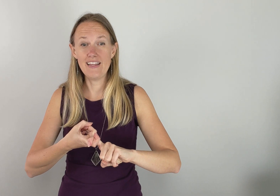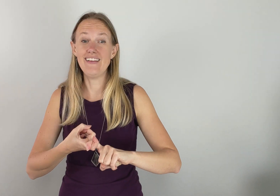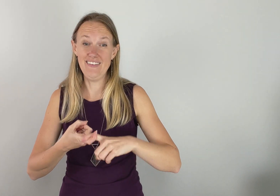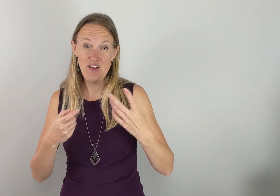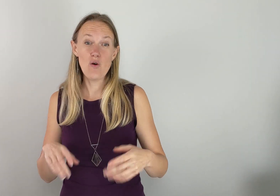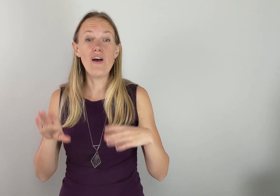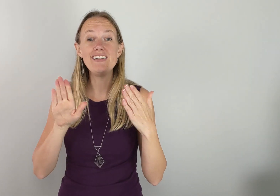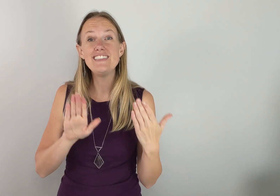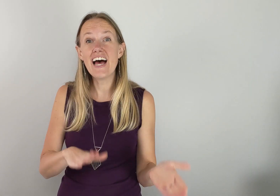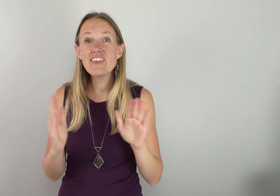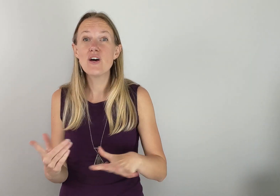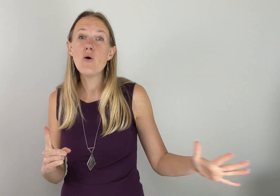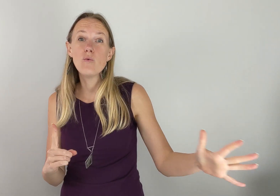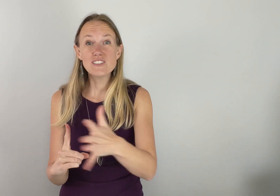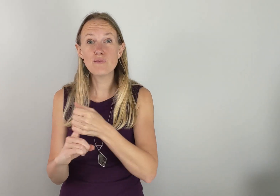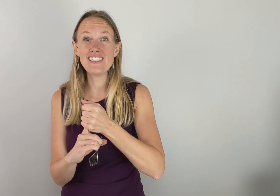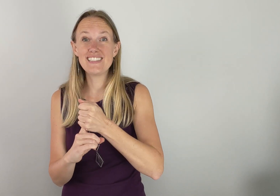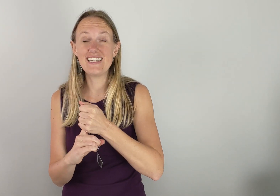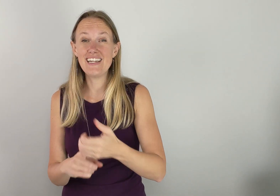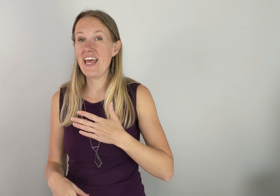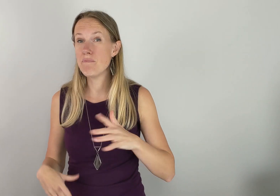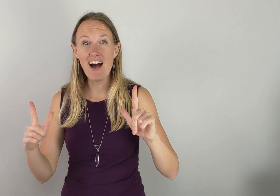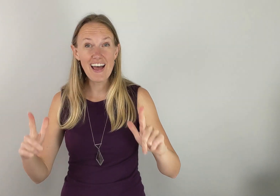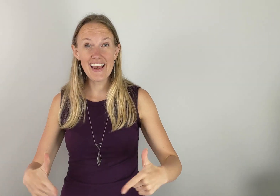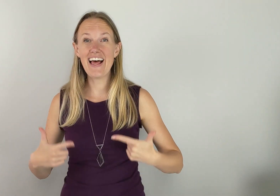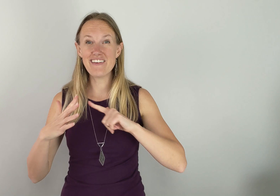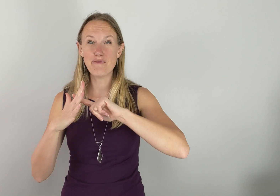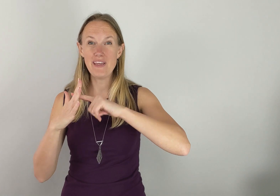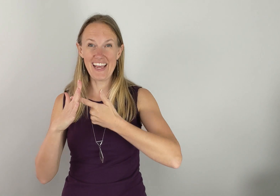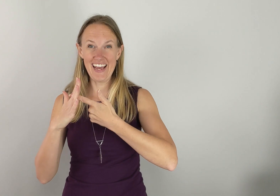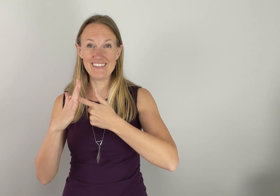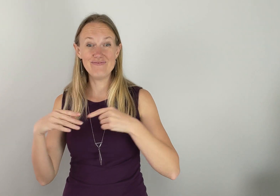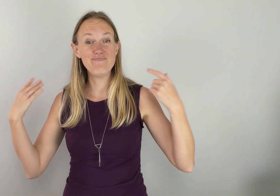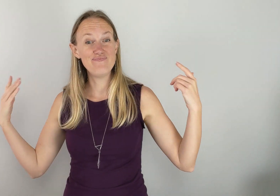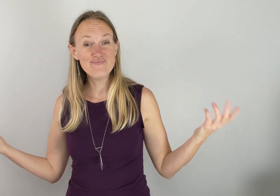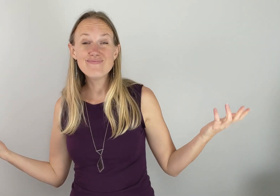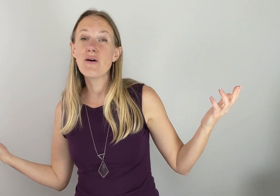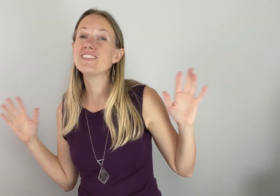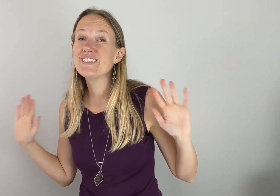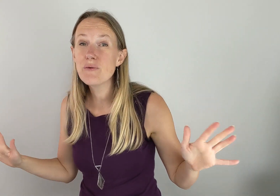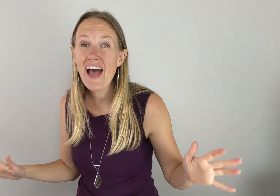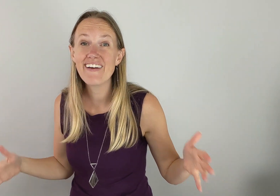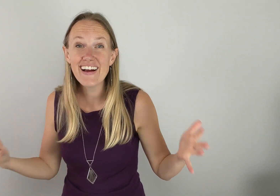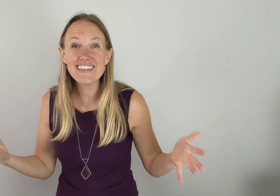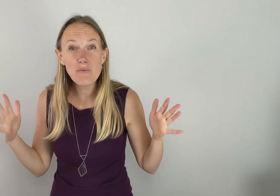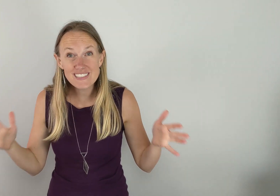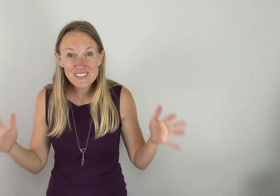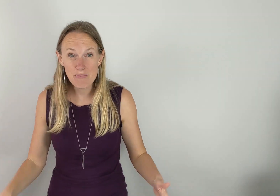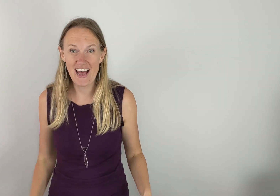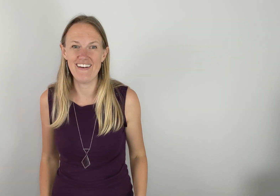then when death was arrested and my life began. That wasn't so bad, right? That wasn't so bad.